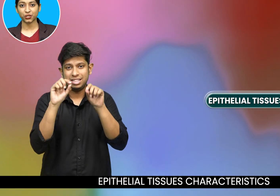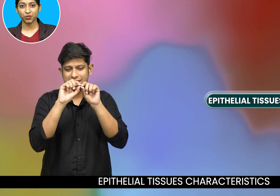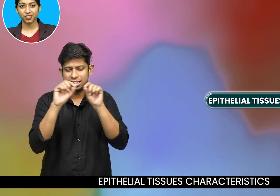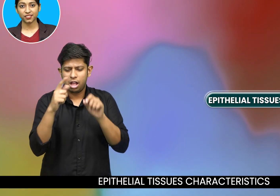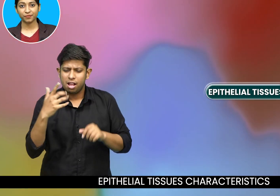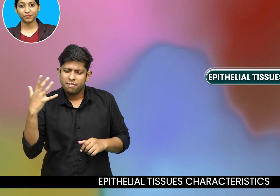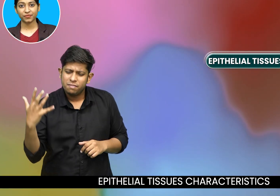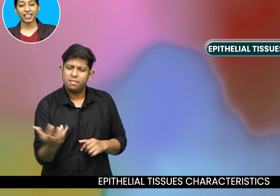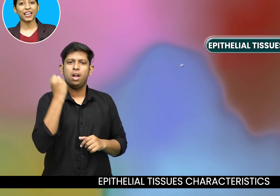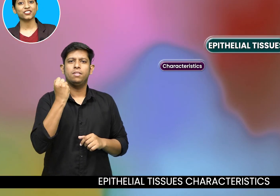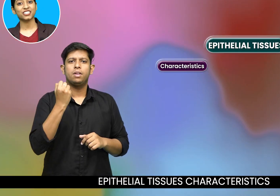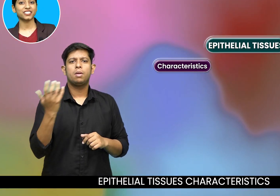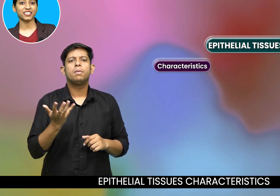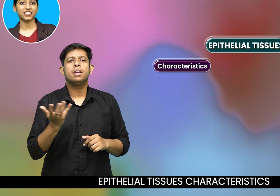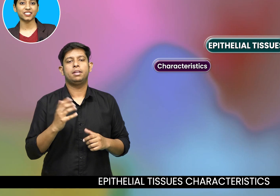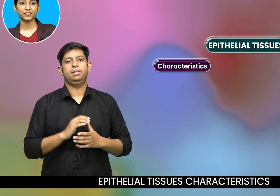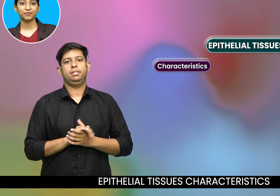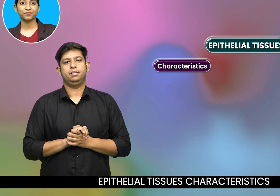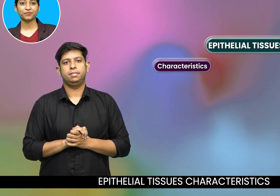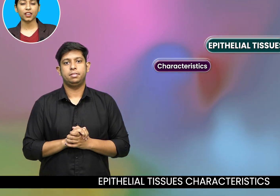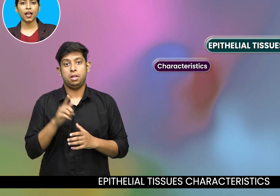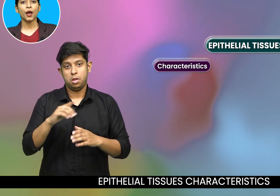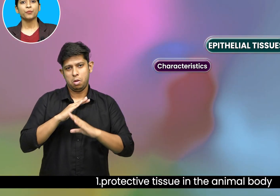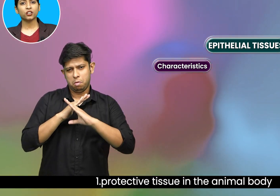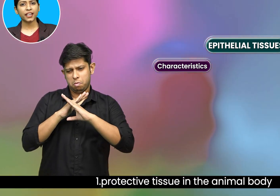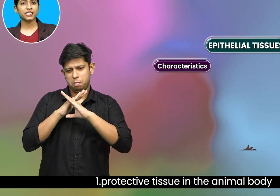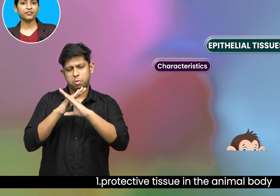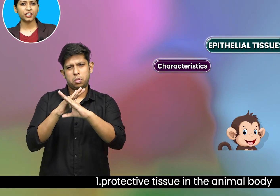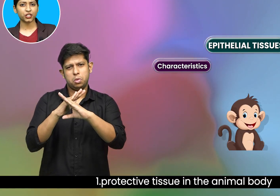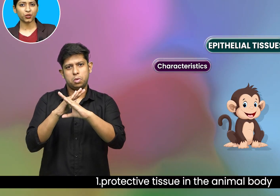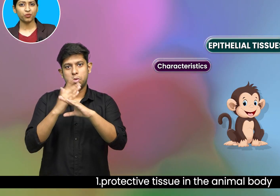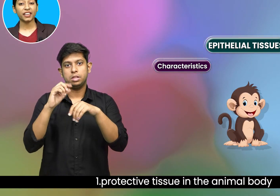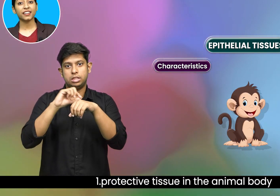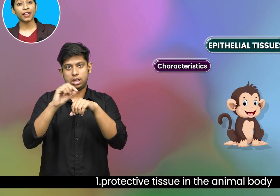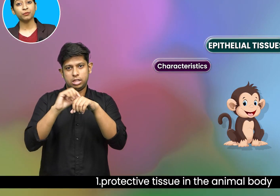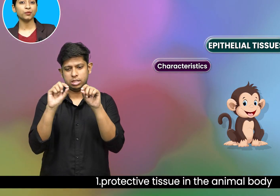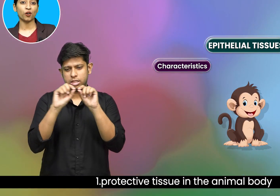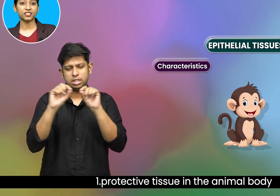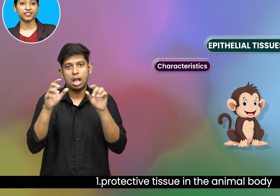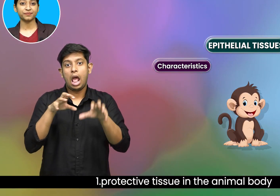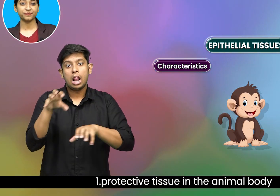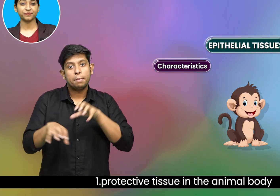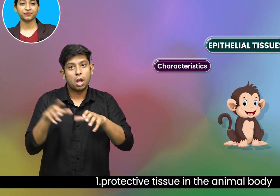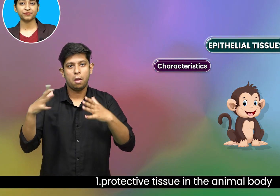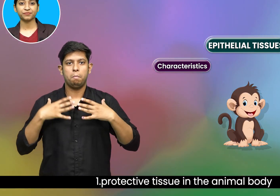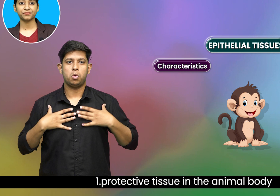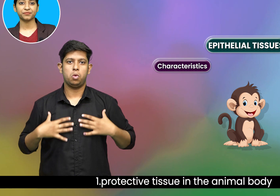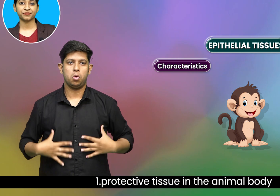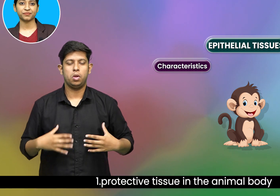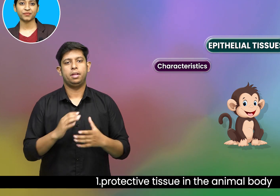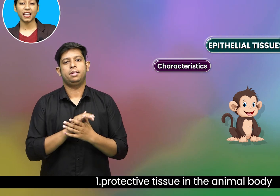Epithelial tissues. Characteristics. Protective tissue in animal body.